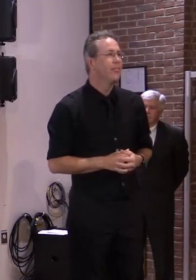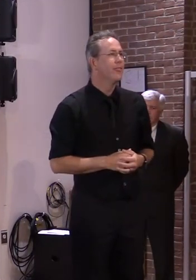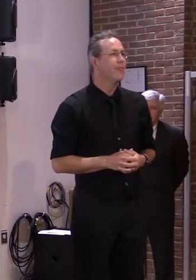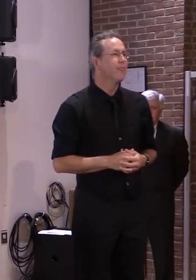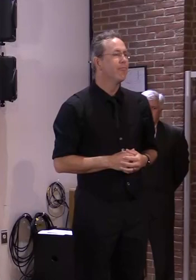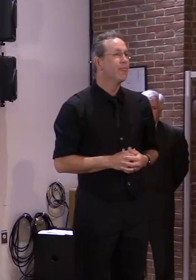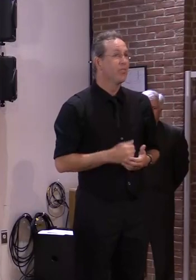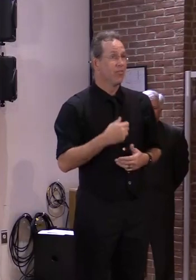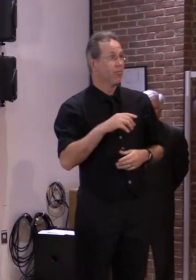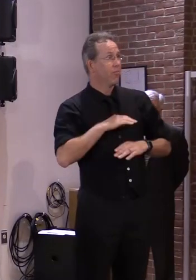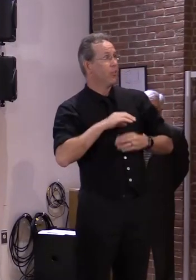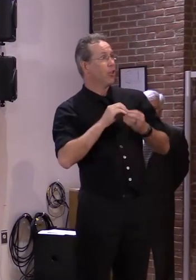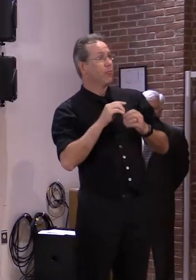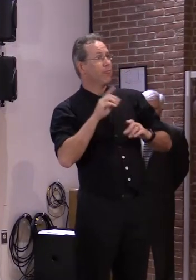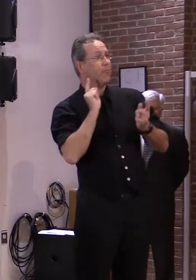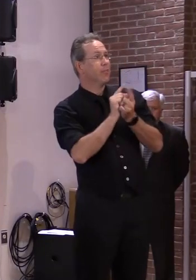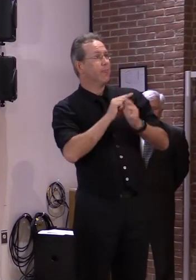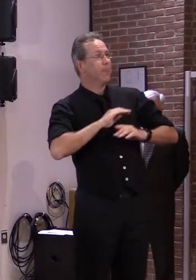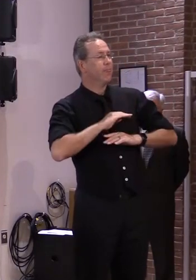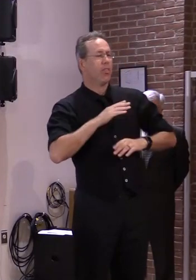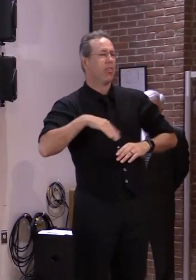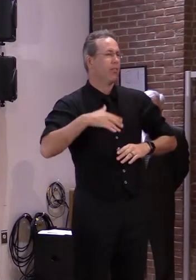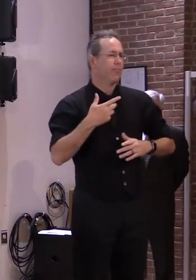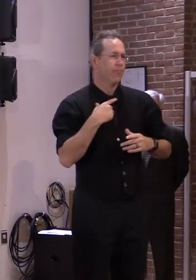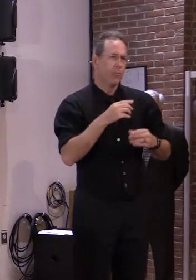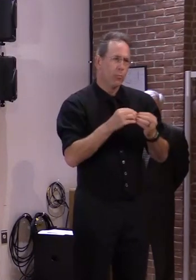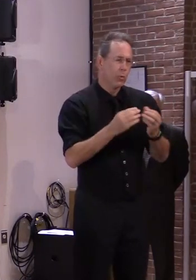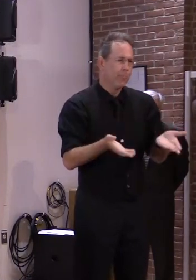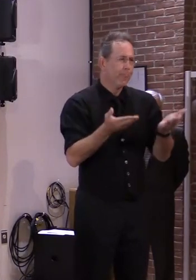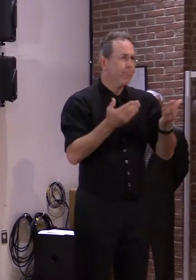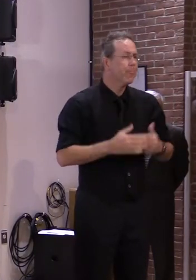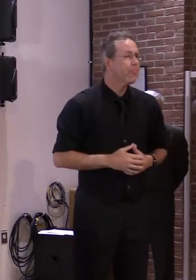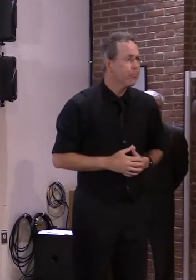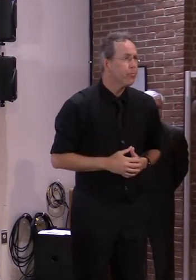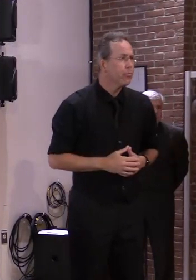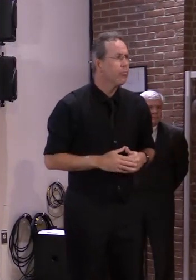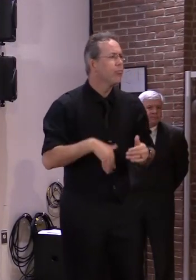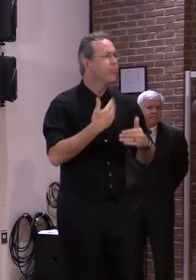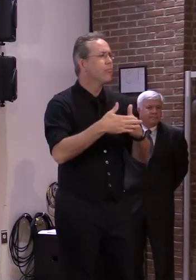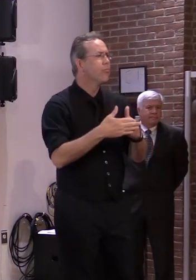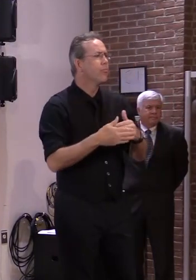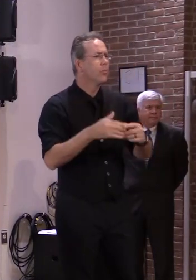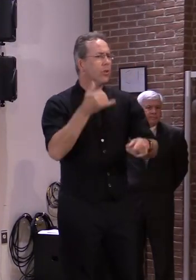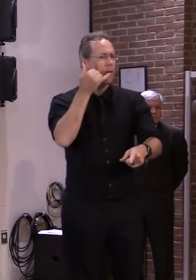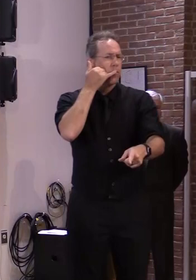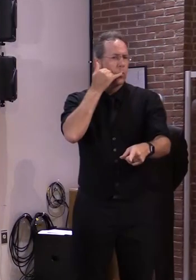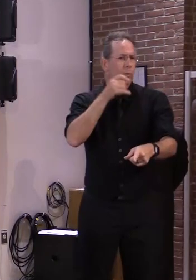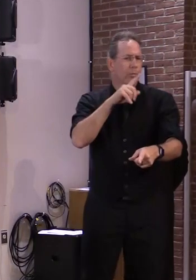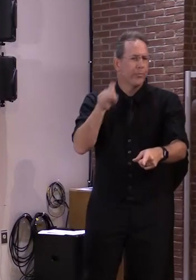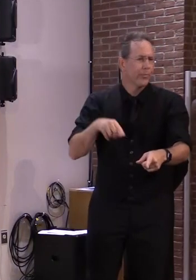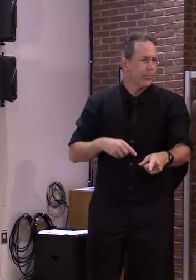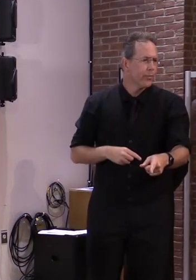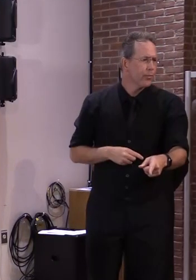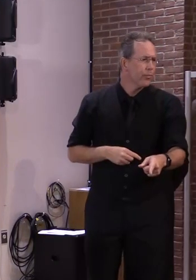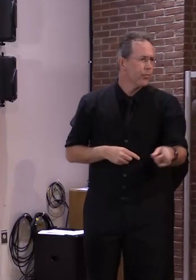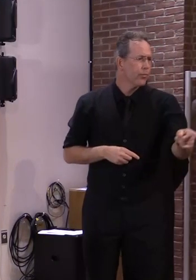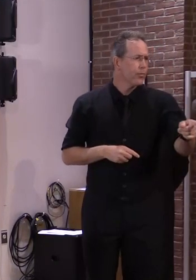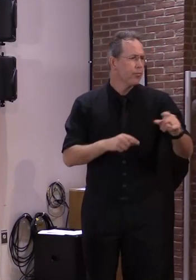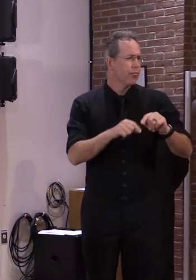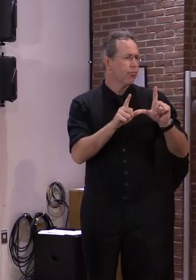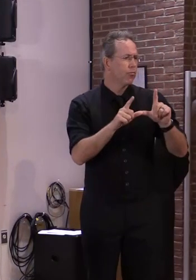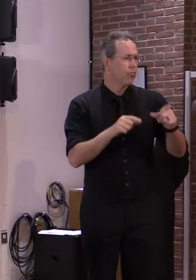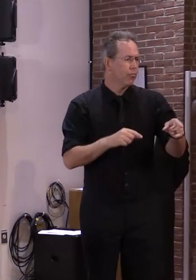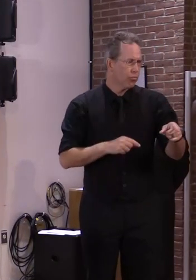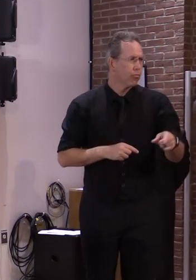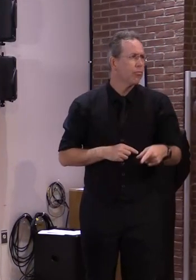All right, we will go to the phones now. And if we have any, if you have any more, we can come back at the end for the folks in the room. We'll go to Wilson Ring, the